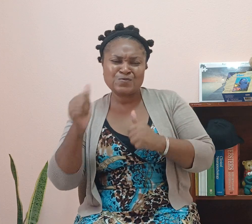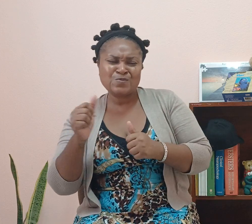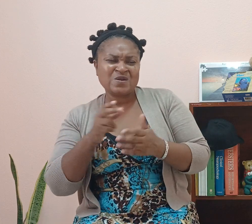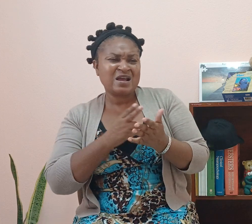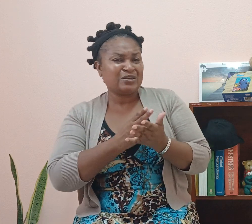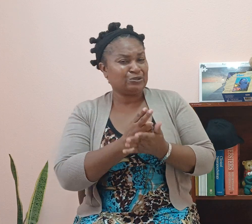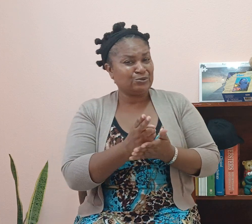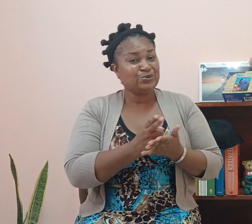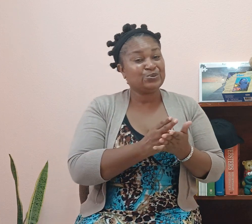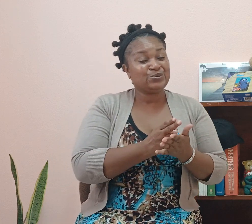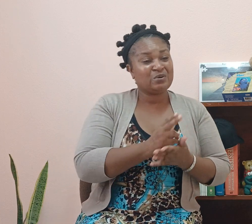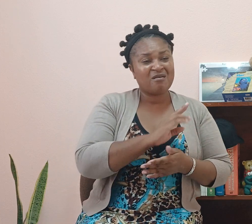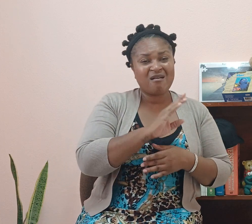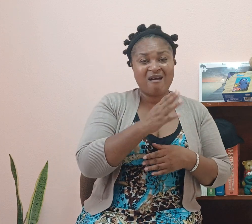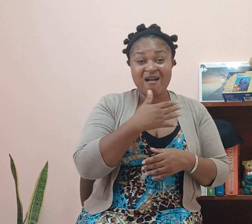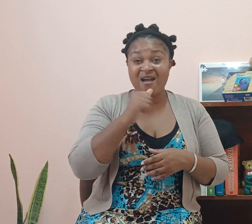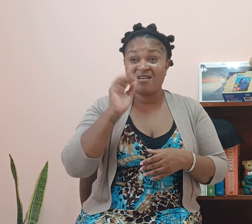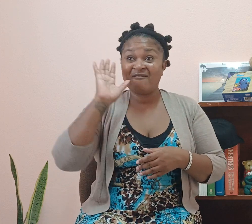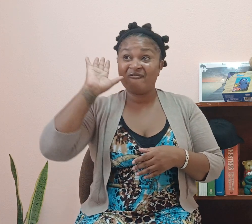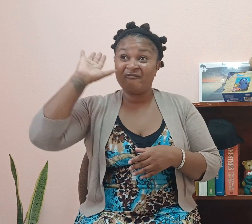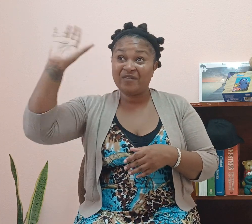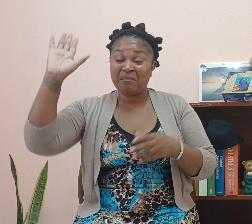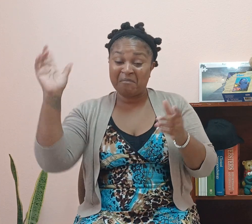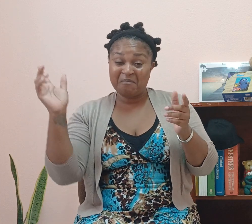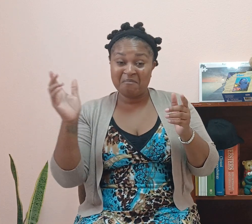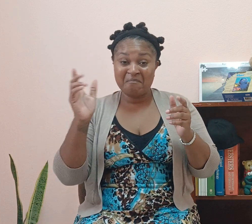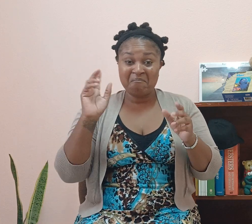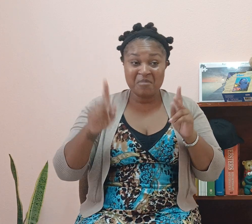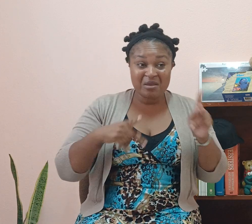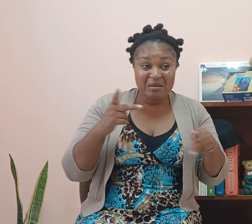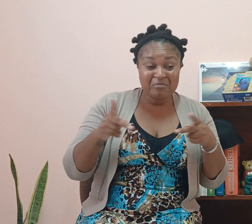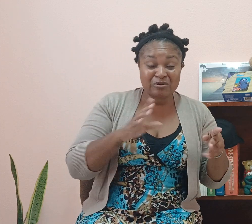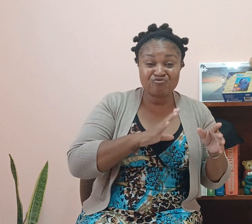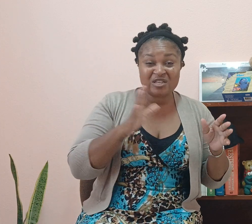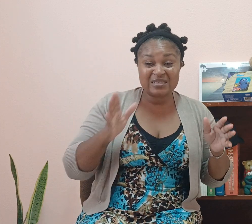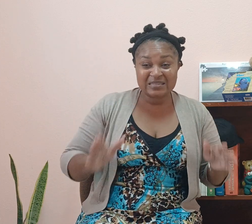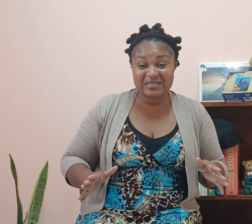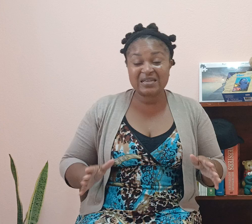and his little children must be holy too.